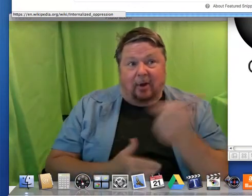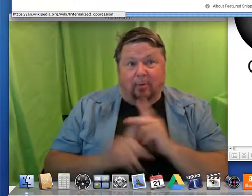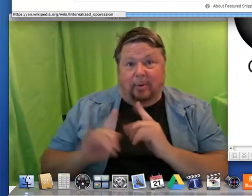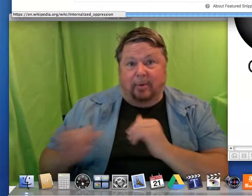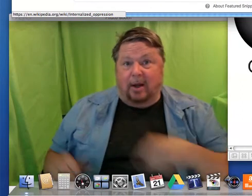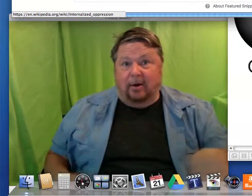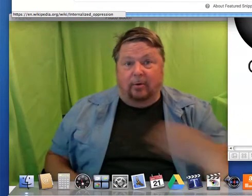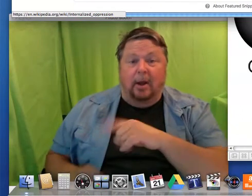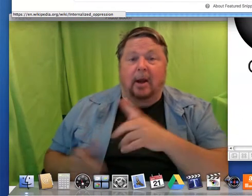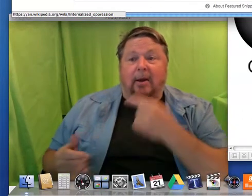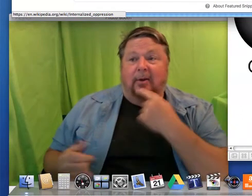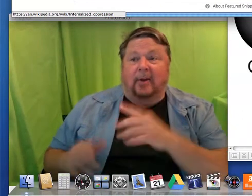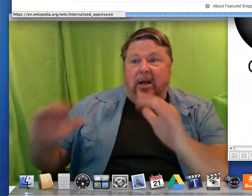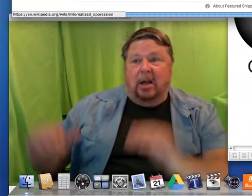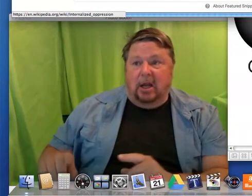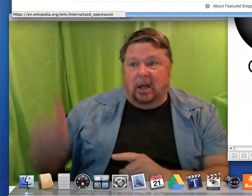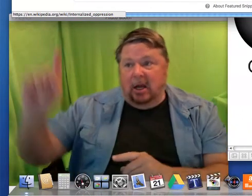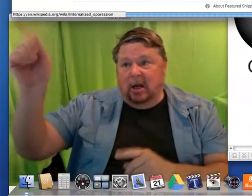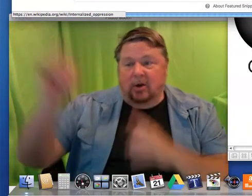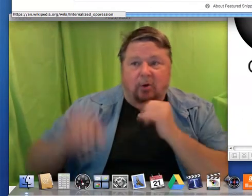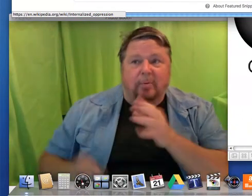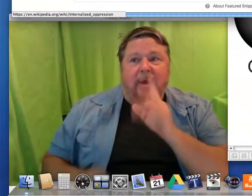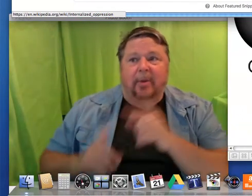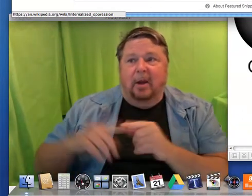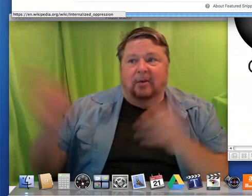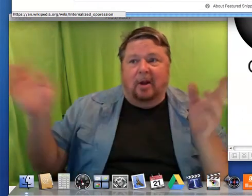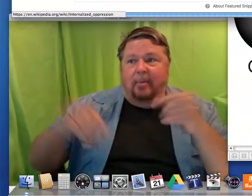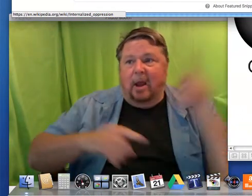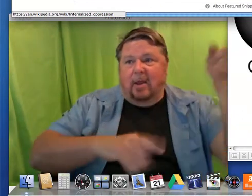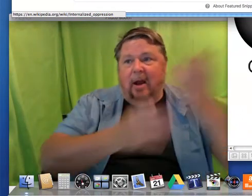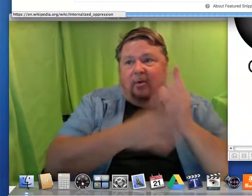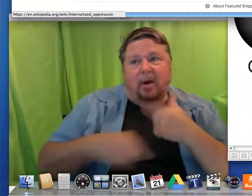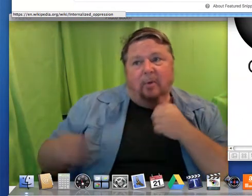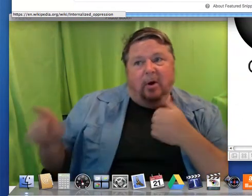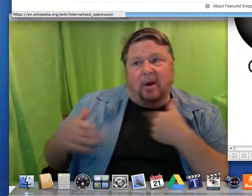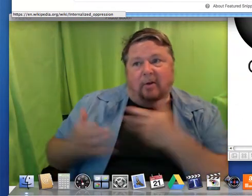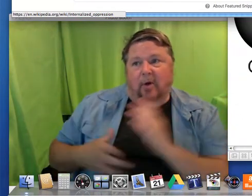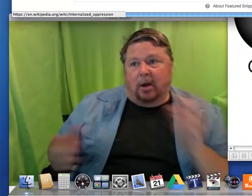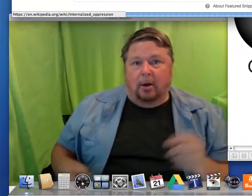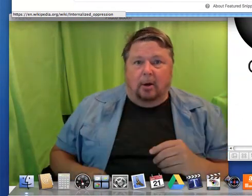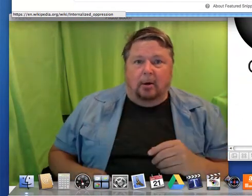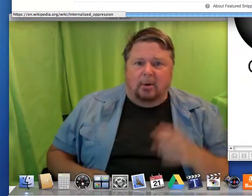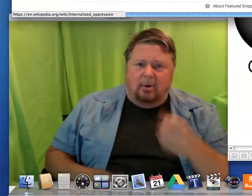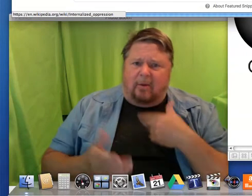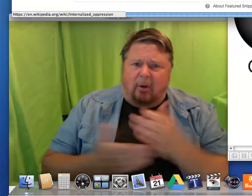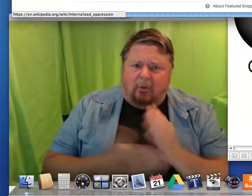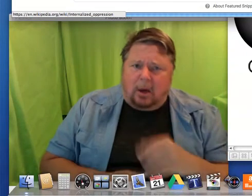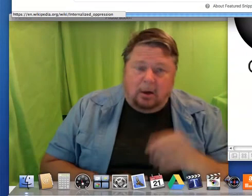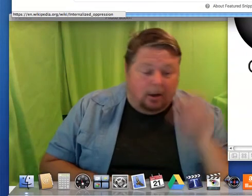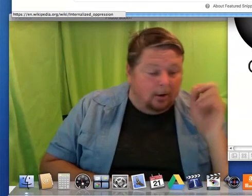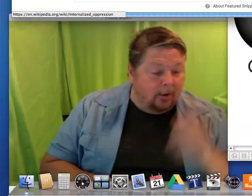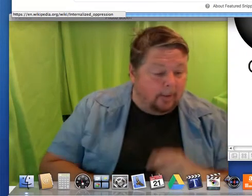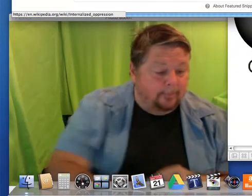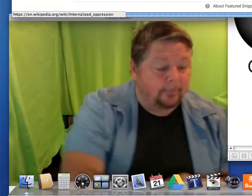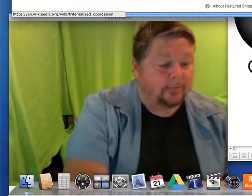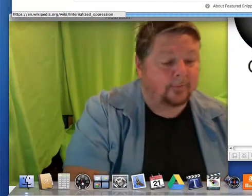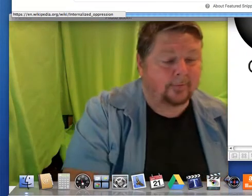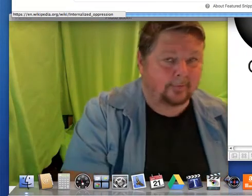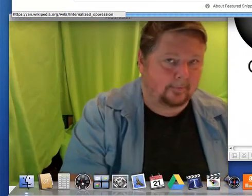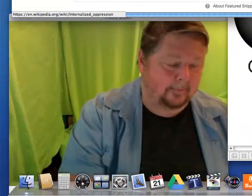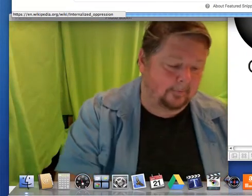other people like you to say, don't speak up against them. They have the right. We don't have the right. You have that right. Okay.